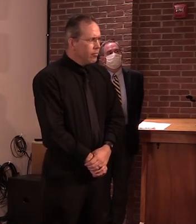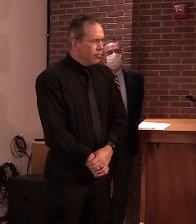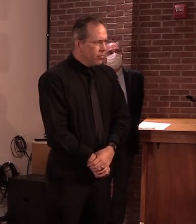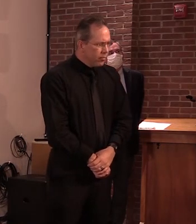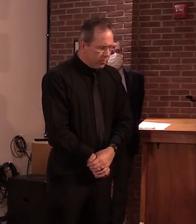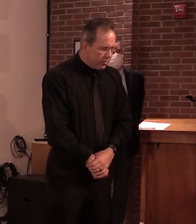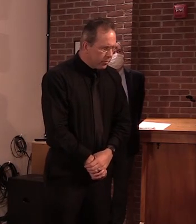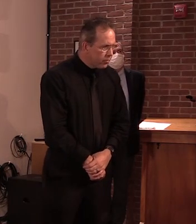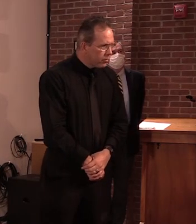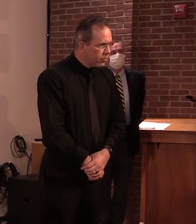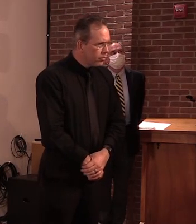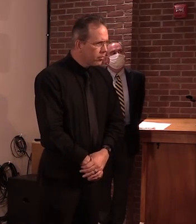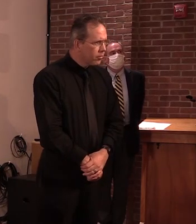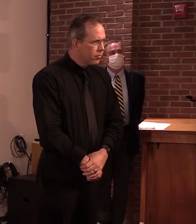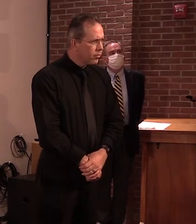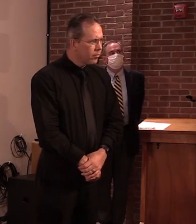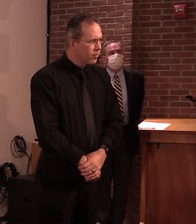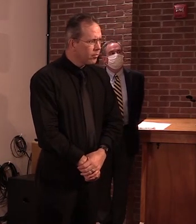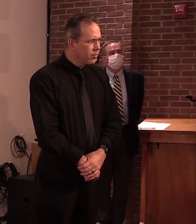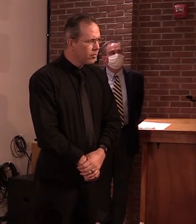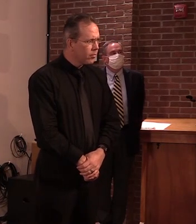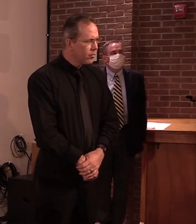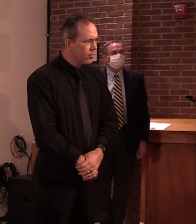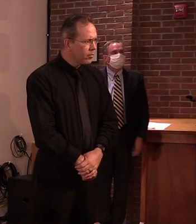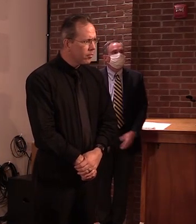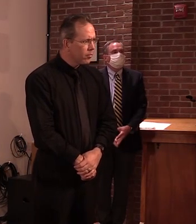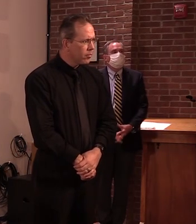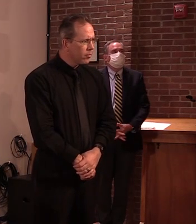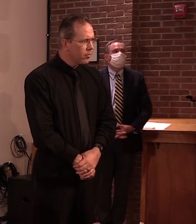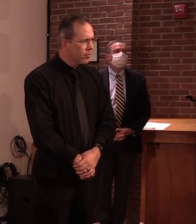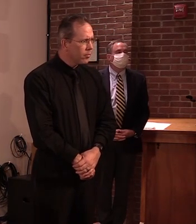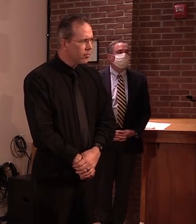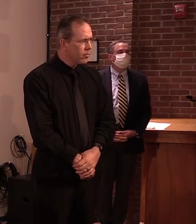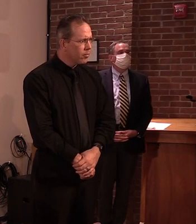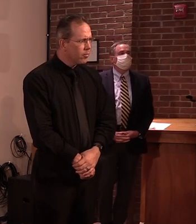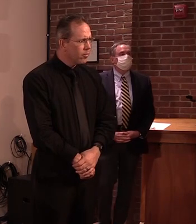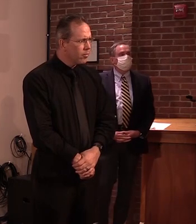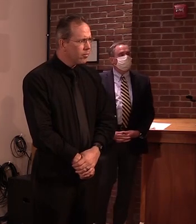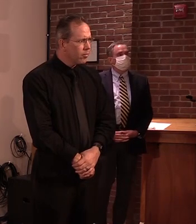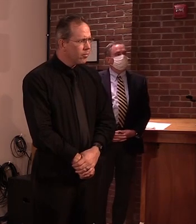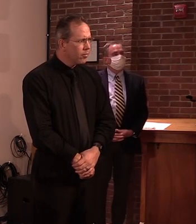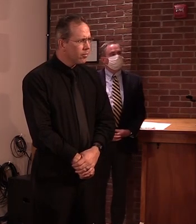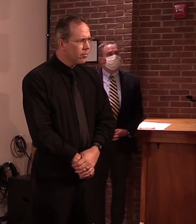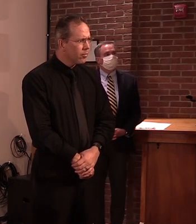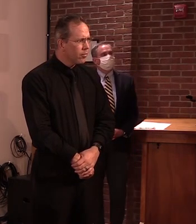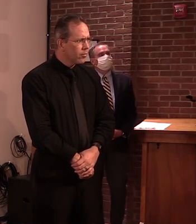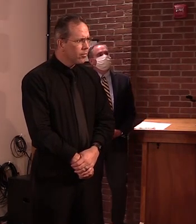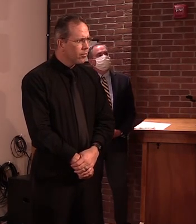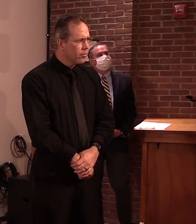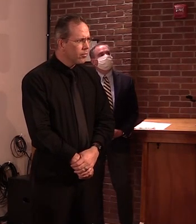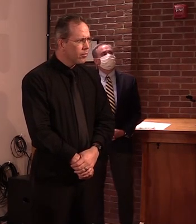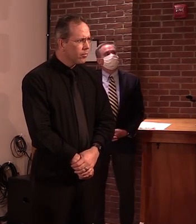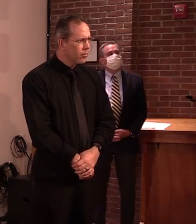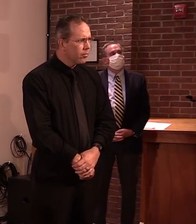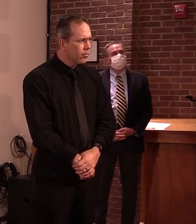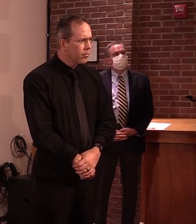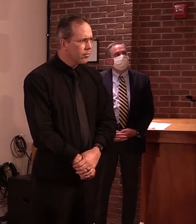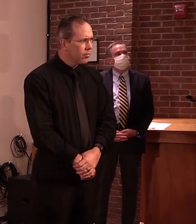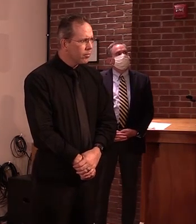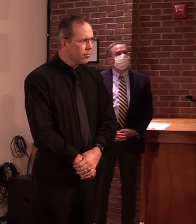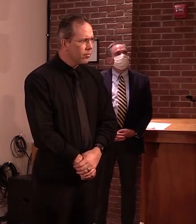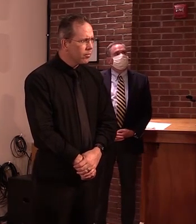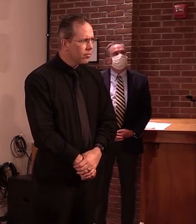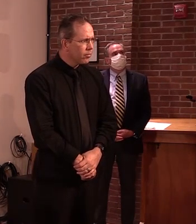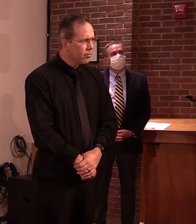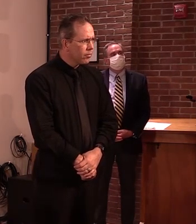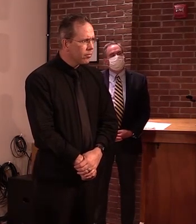offer remote learning options for families that may not be comfortable yet